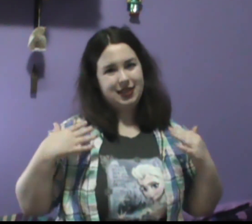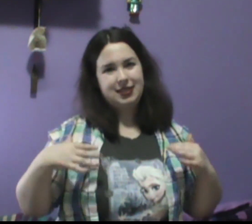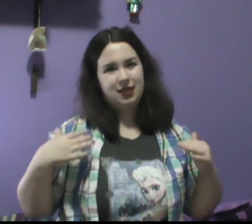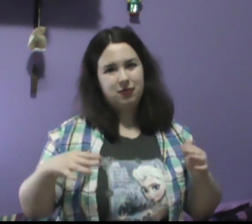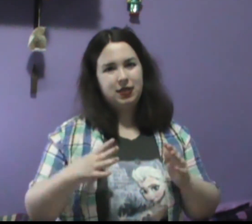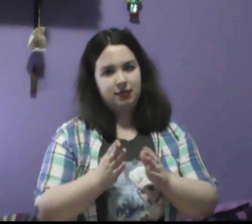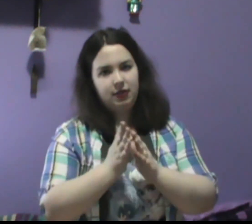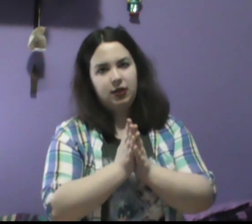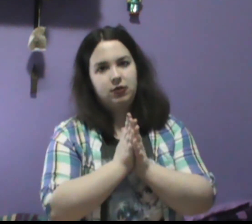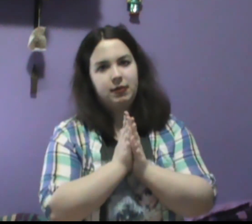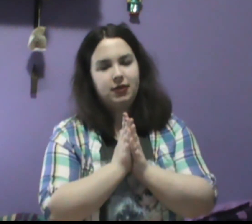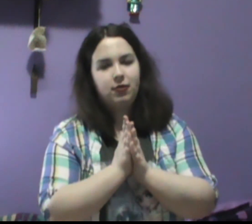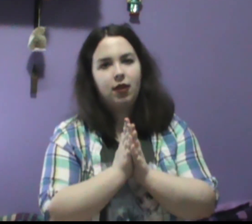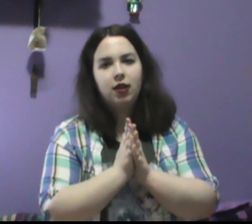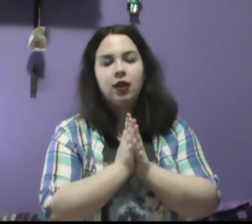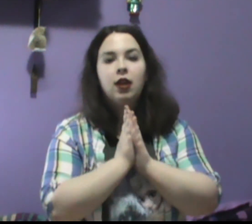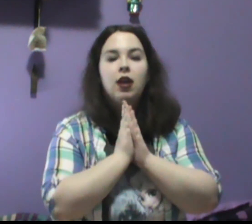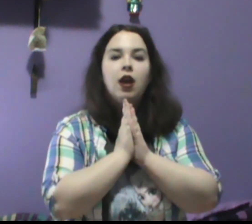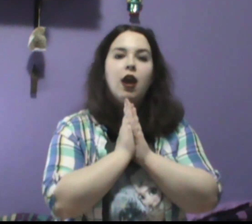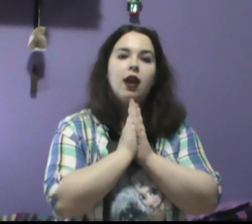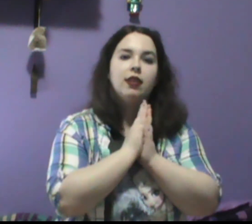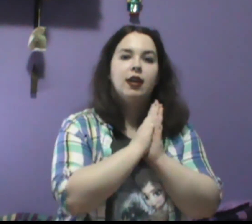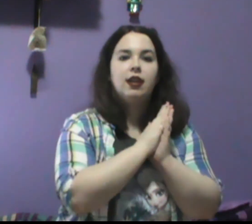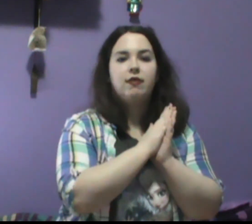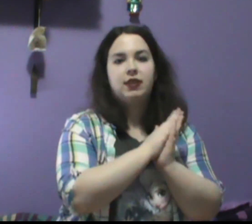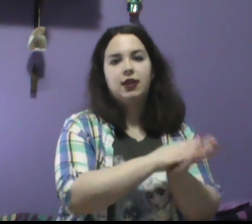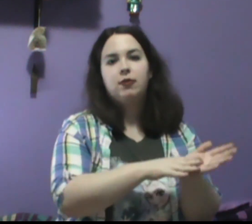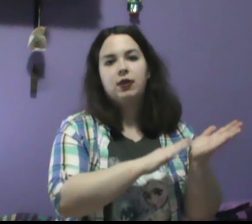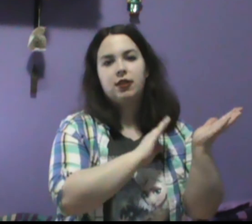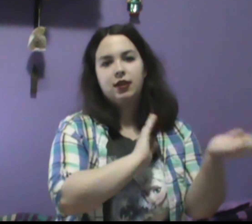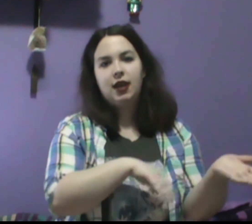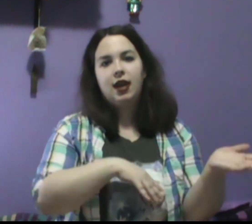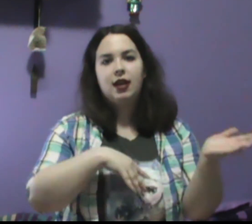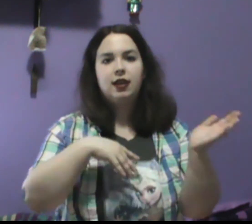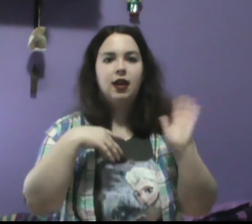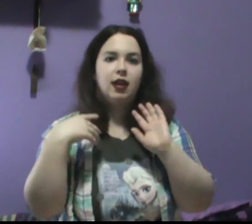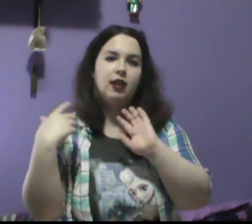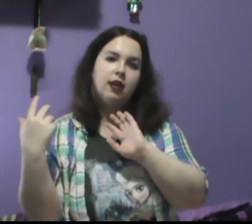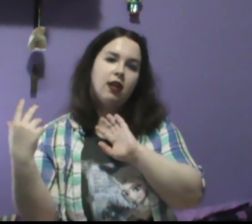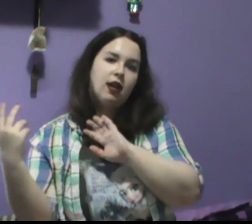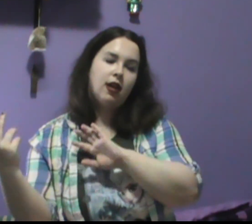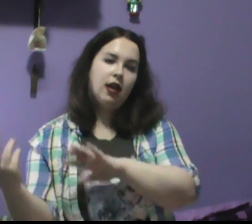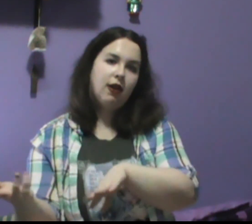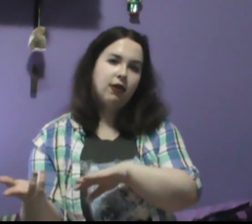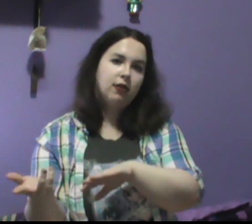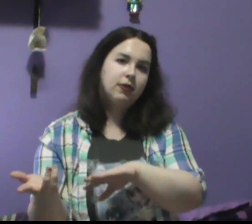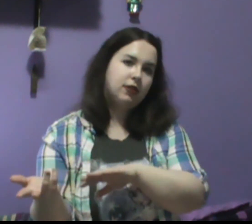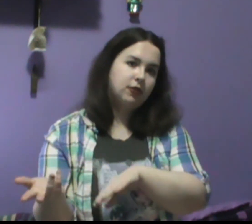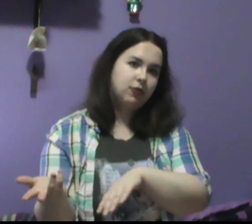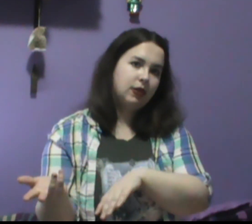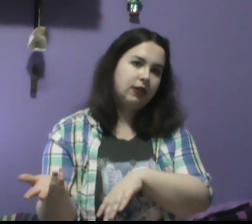said, I don't want this video to be too long. And then everything with Leanne and Ariel was also really